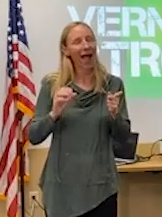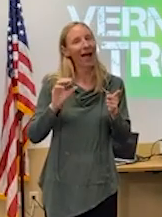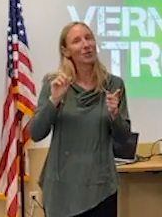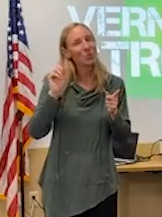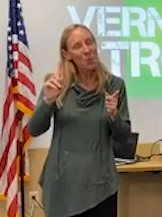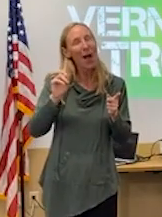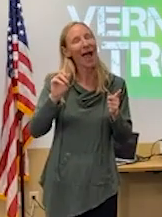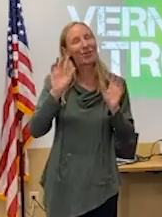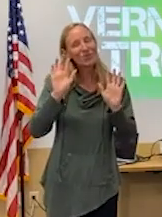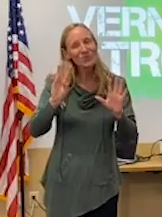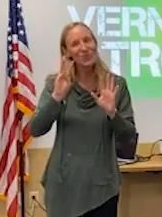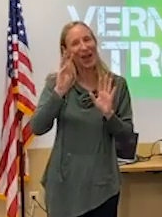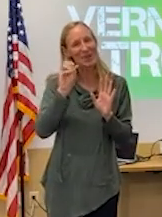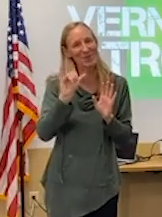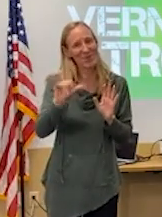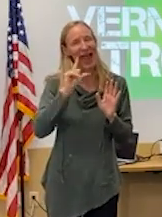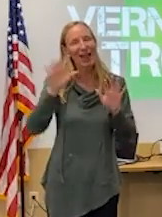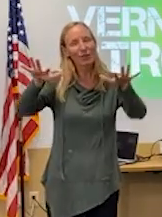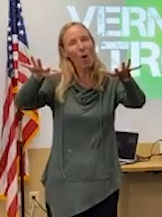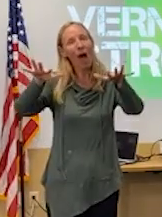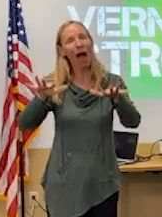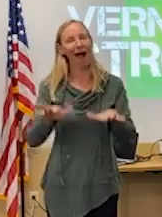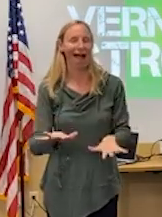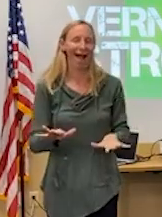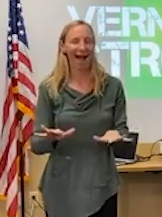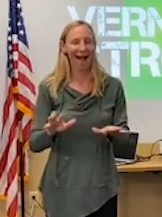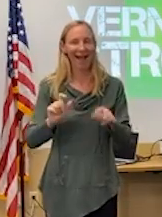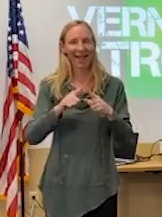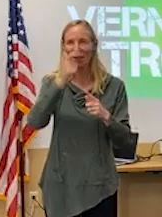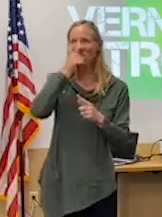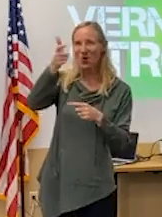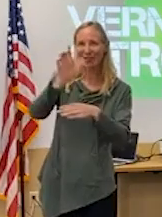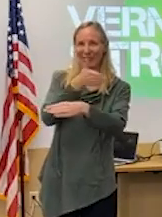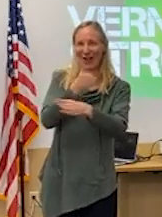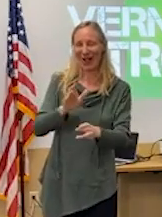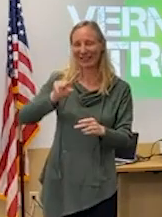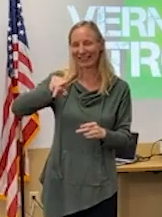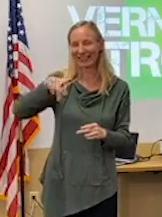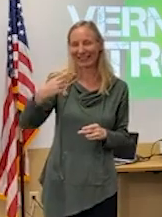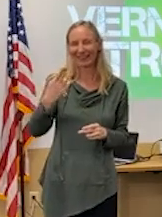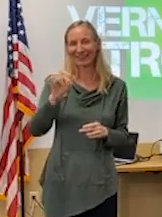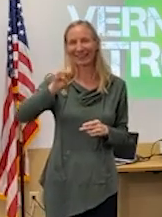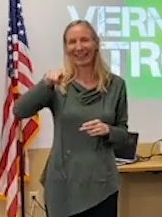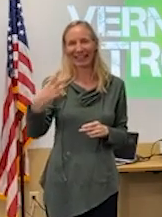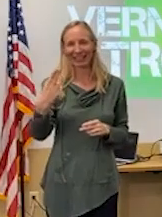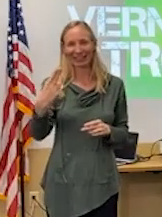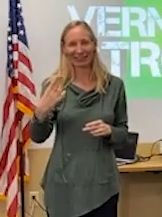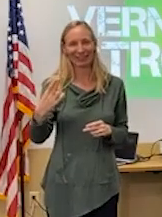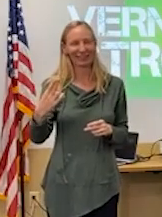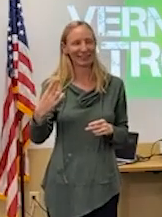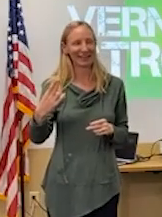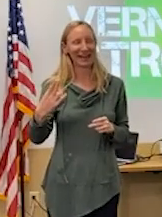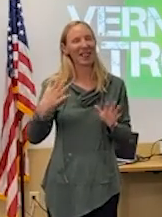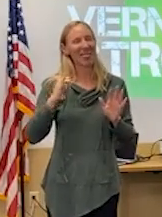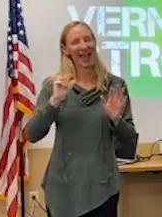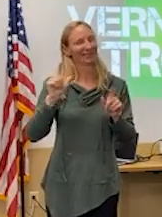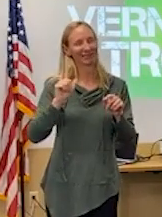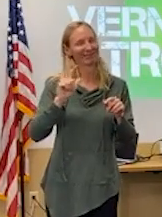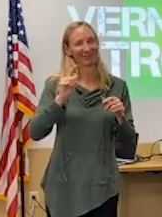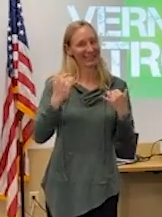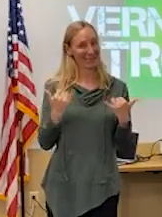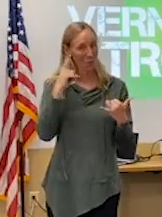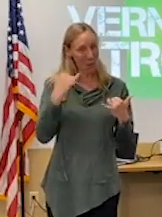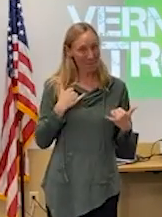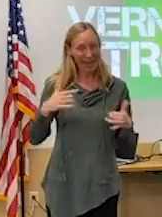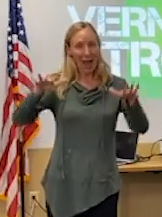day of work. I think my unwinding days are far in the future.